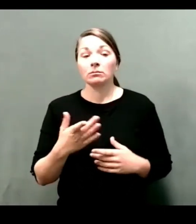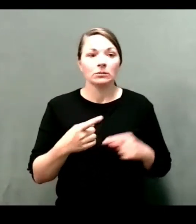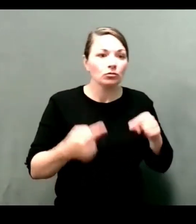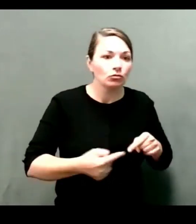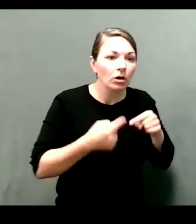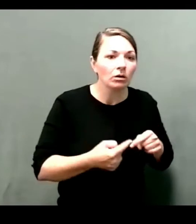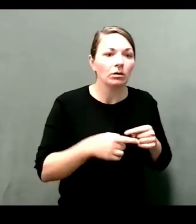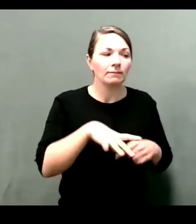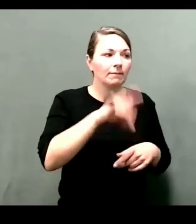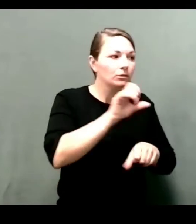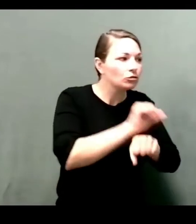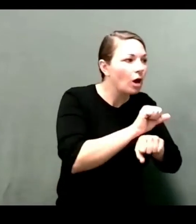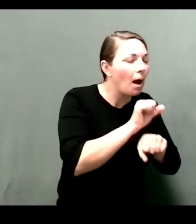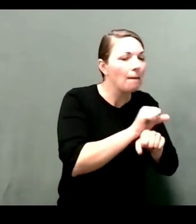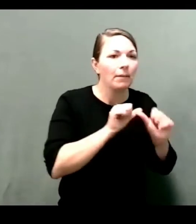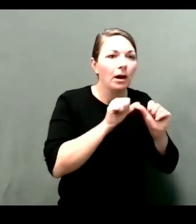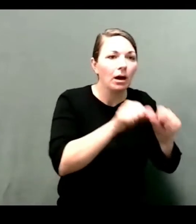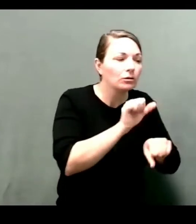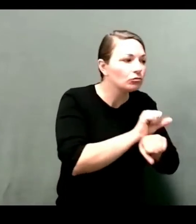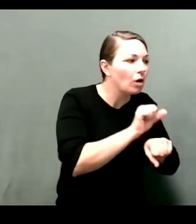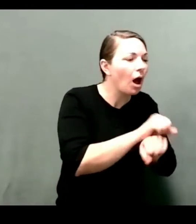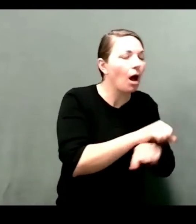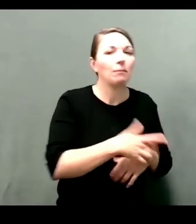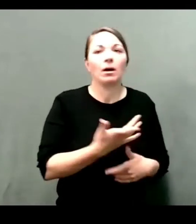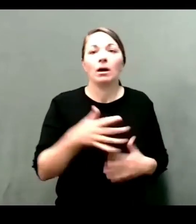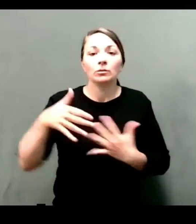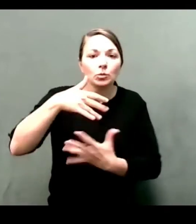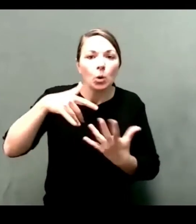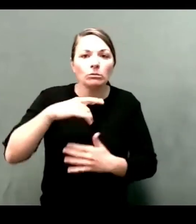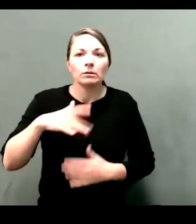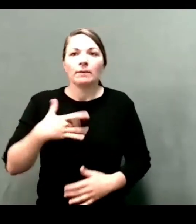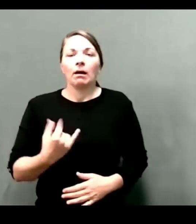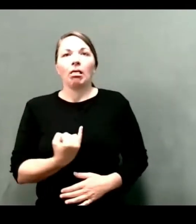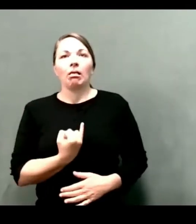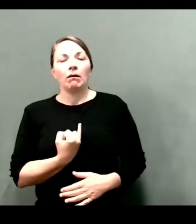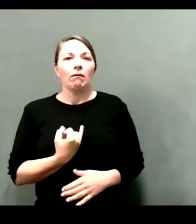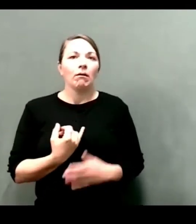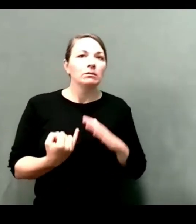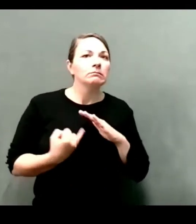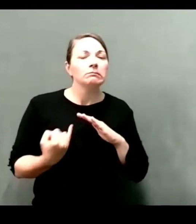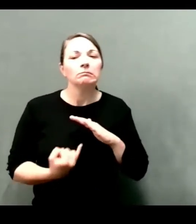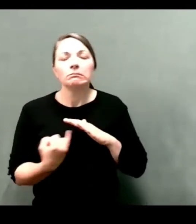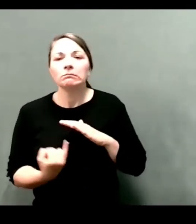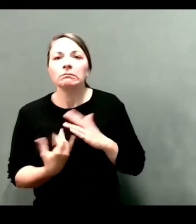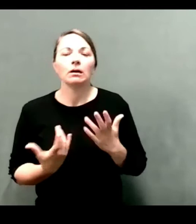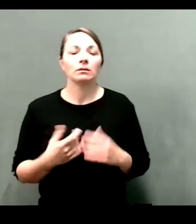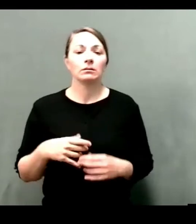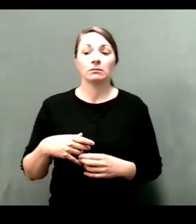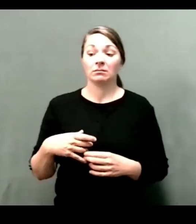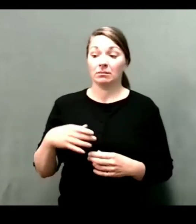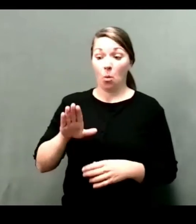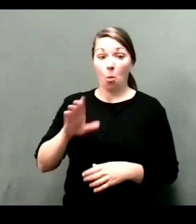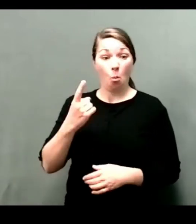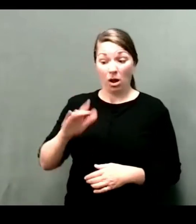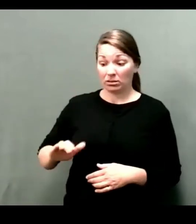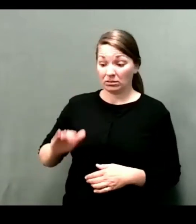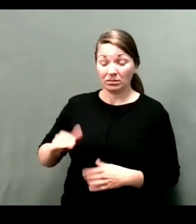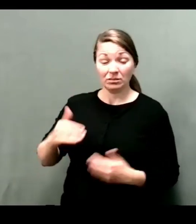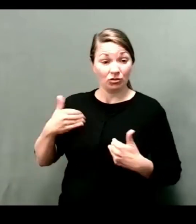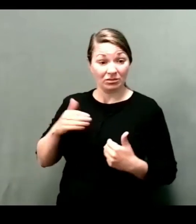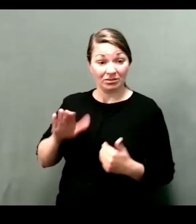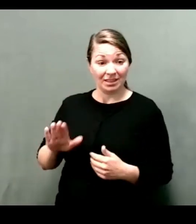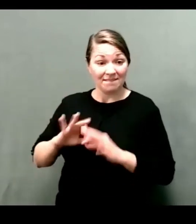and maintaining employment, concerns about social isolation, gender and sexuality questions for one of the youth in the